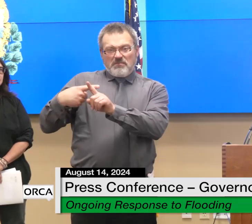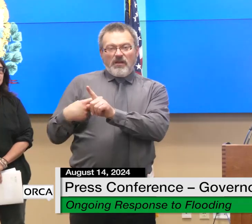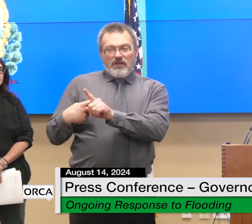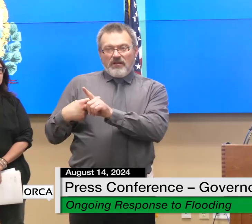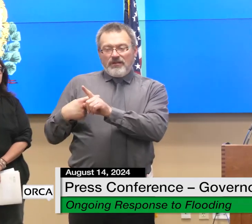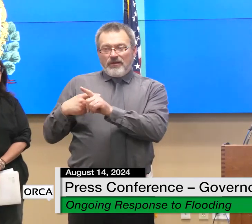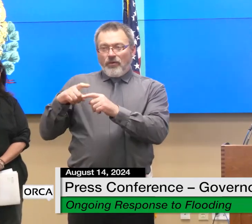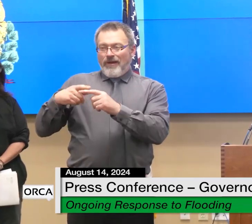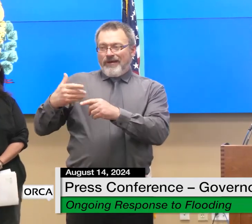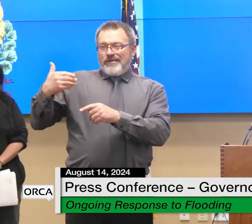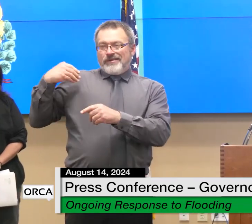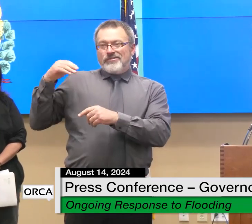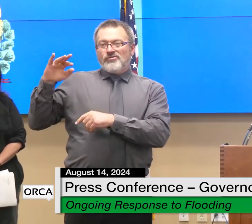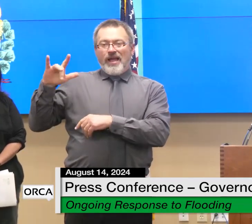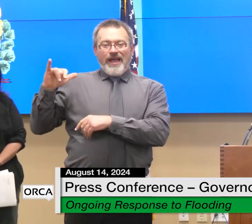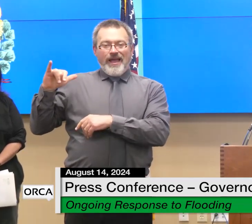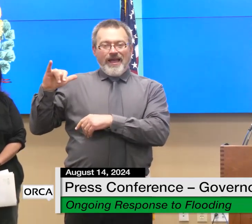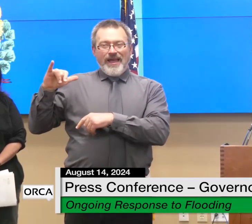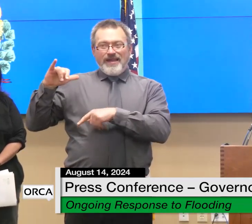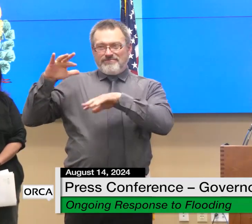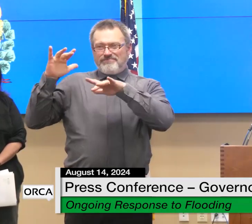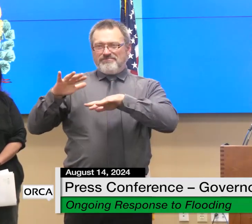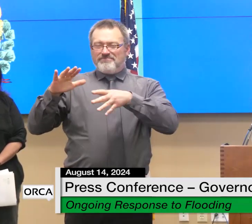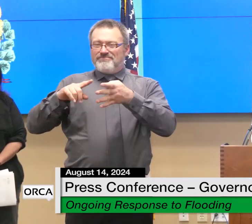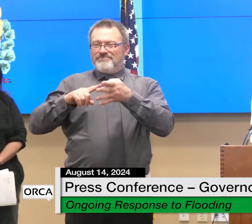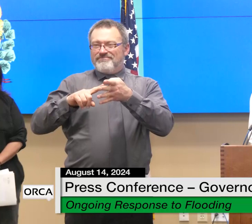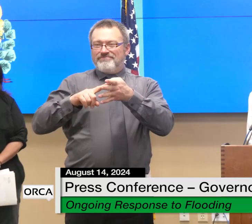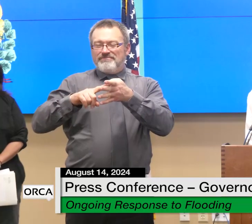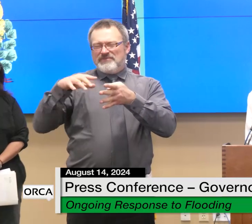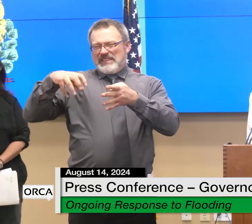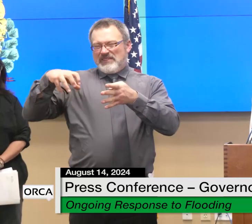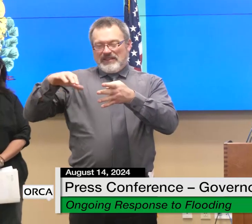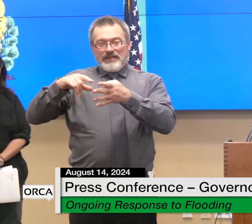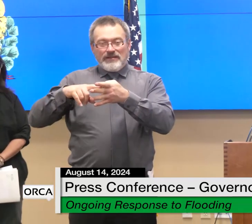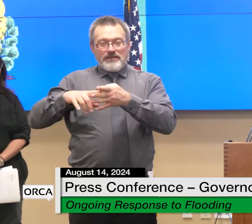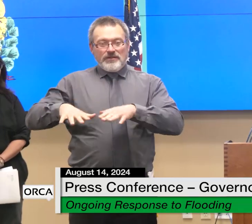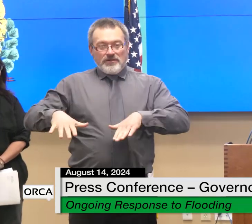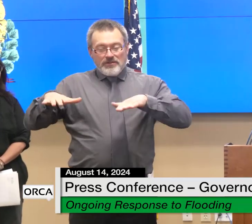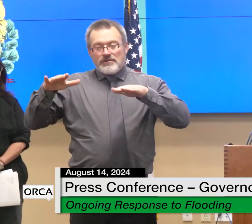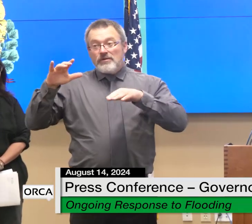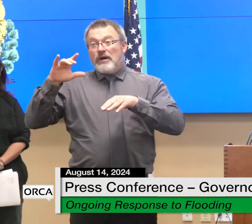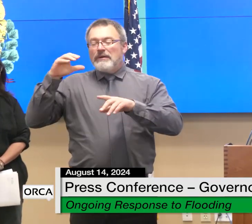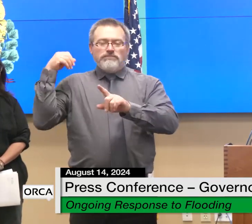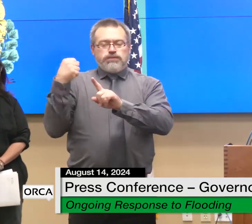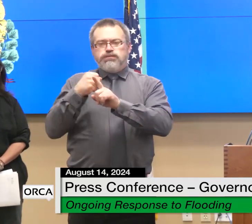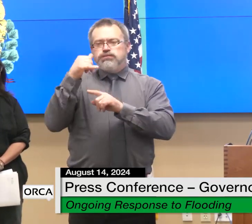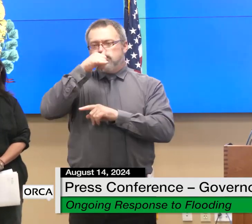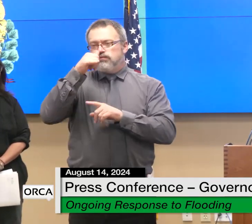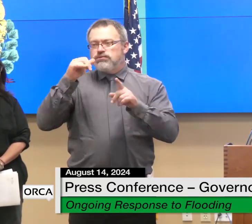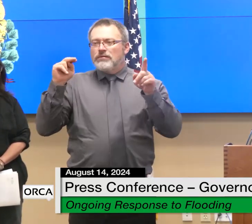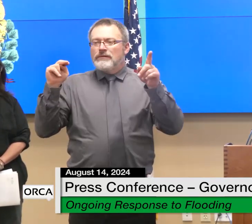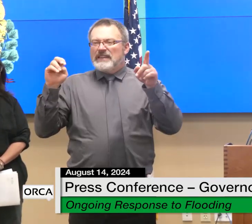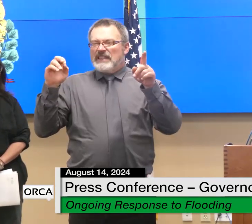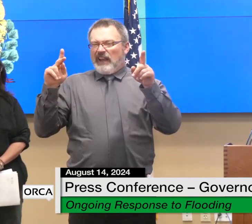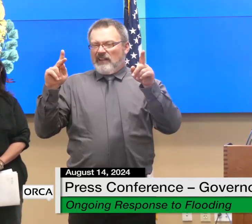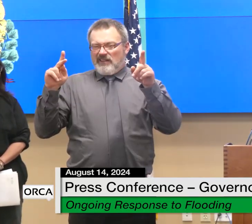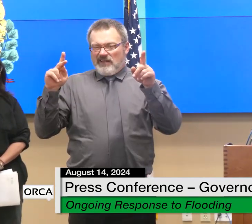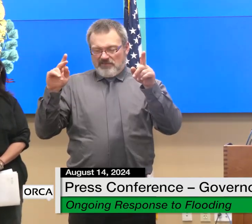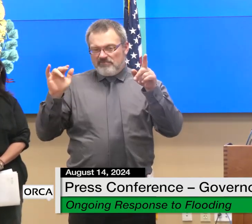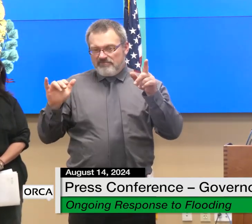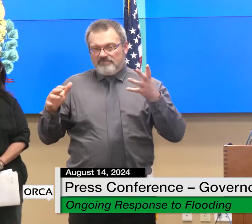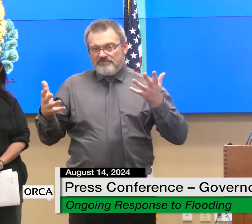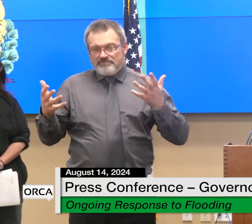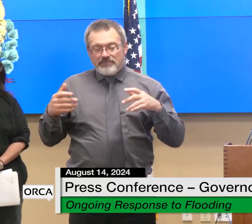flooding in central Vermont and the Northeast Kingdom. And I know it's easy to forget about the impacts flooding has had